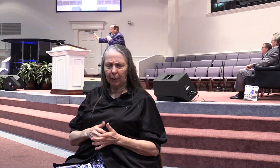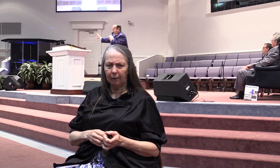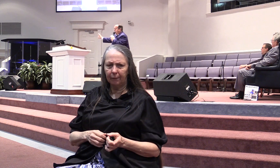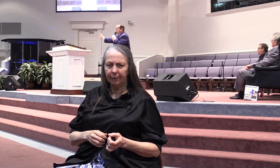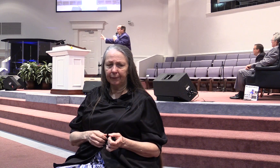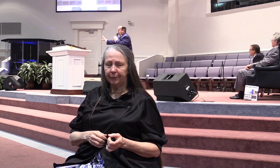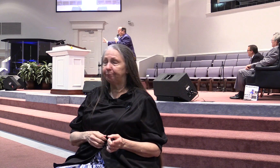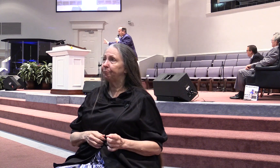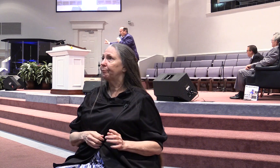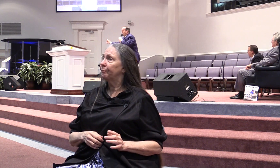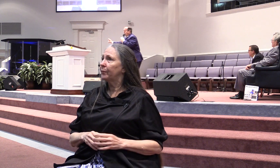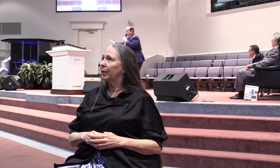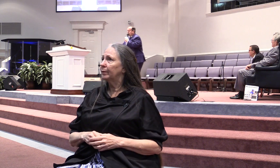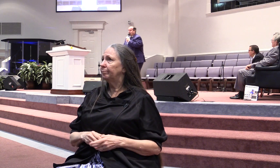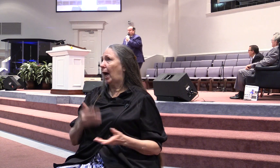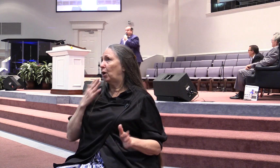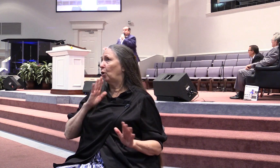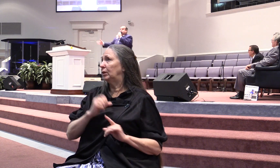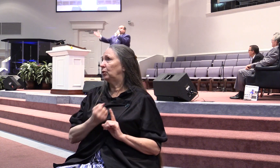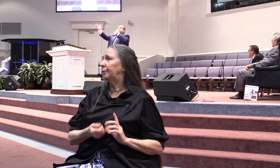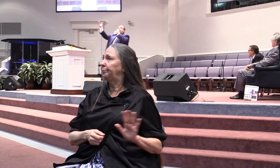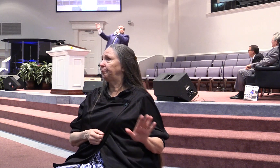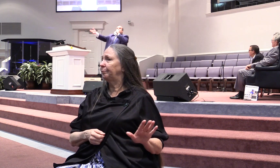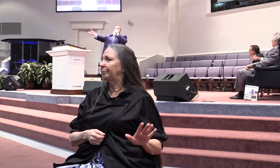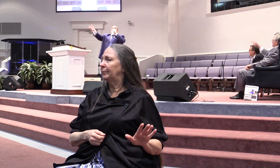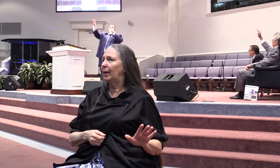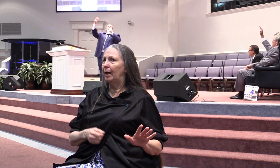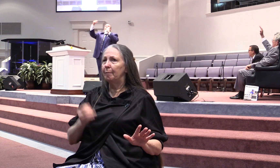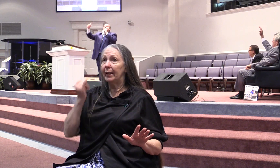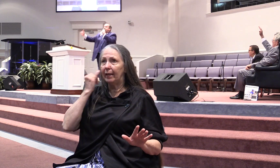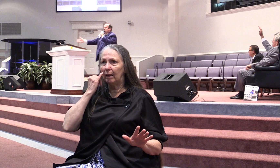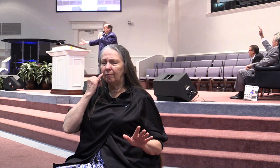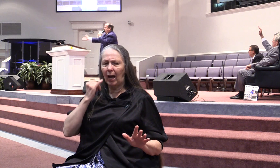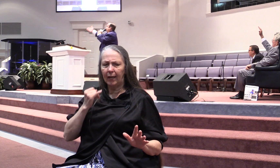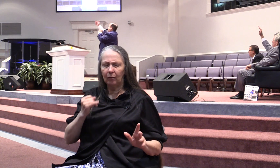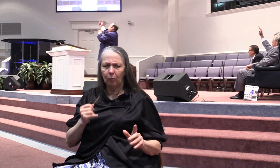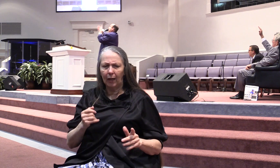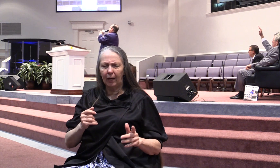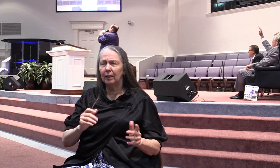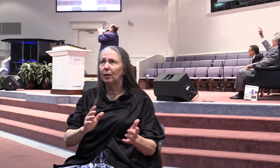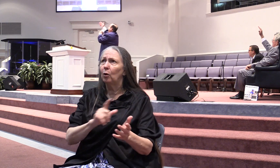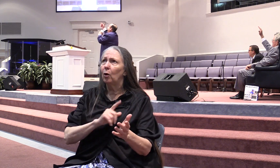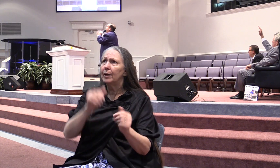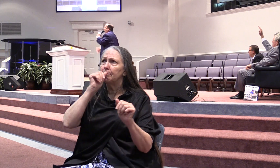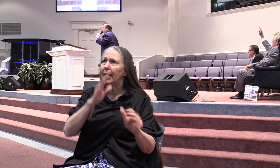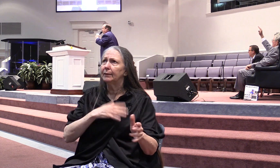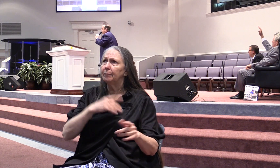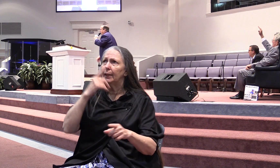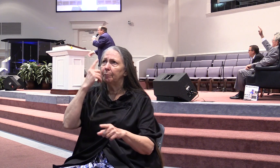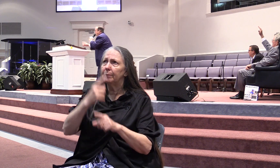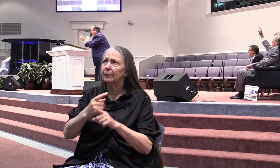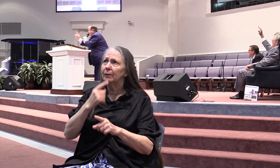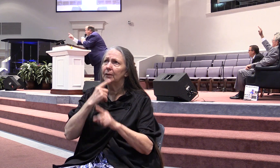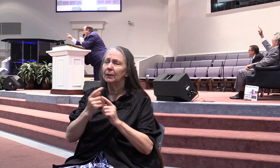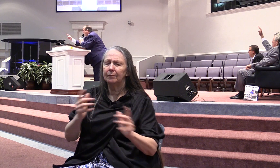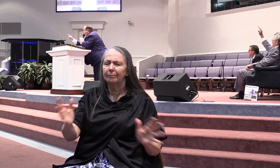And I don't even know anything about what they're going through, but God said if you just lift up that grain in the corner, if you just go ahead and give it, I'll let them come